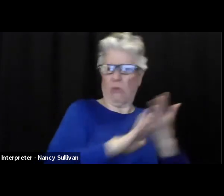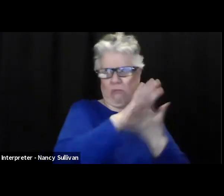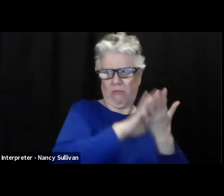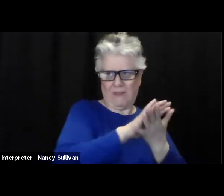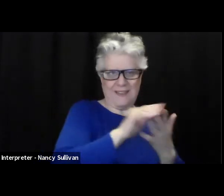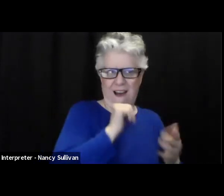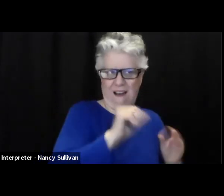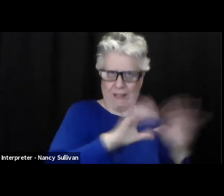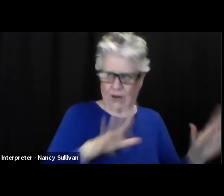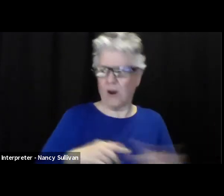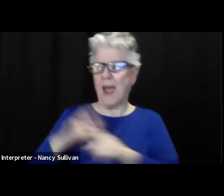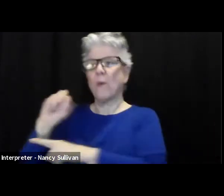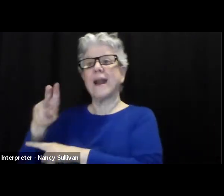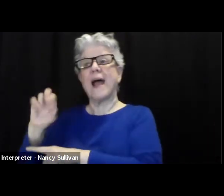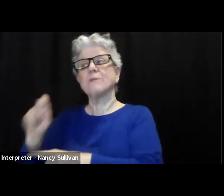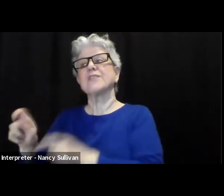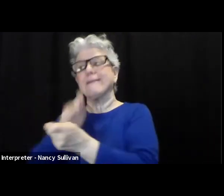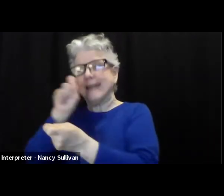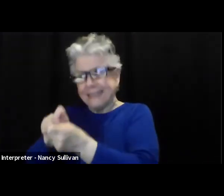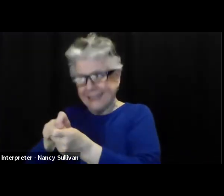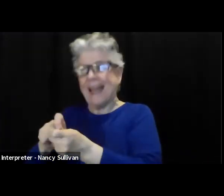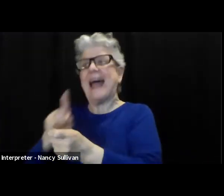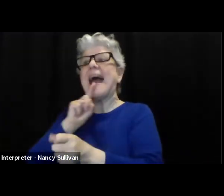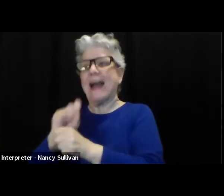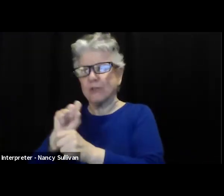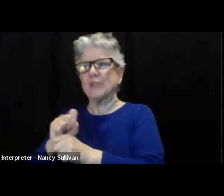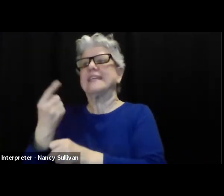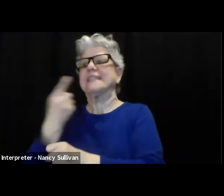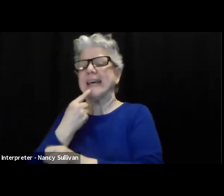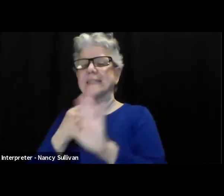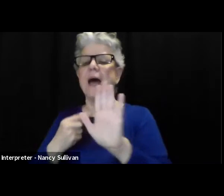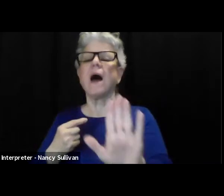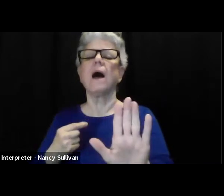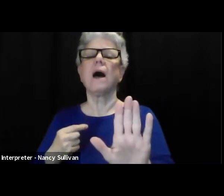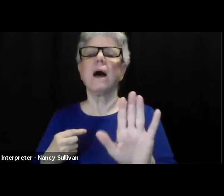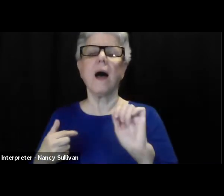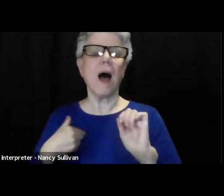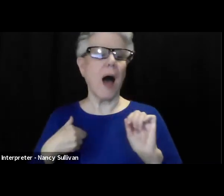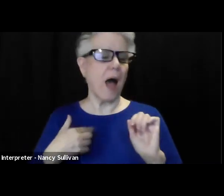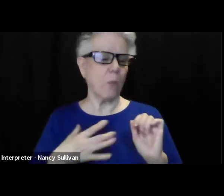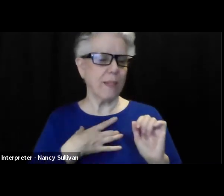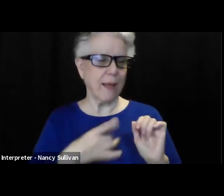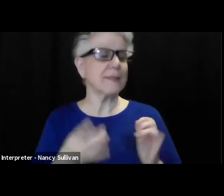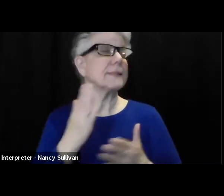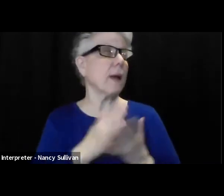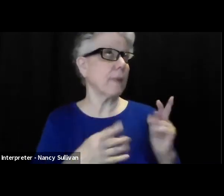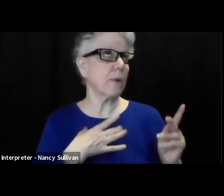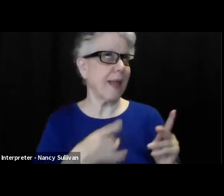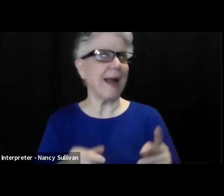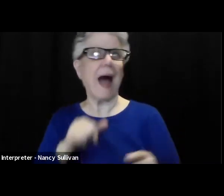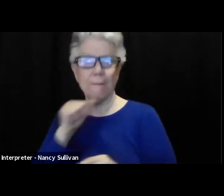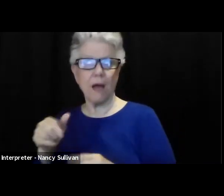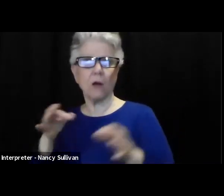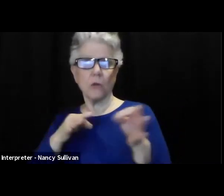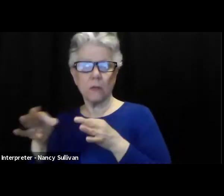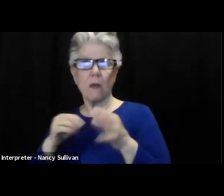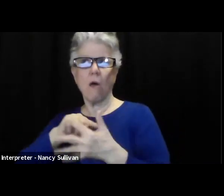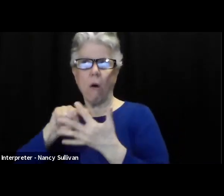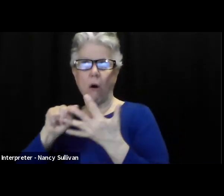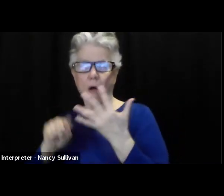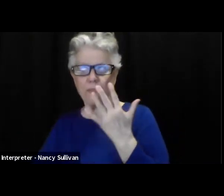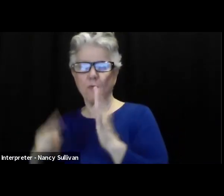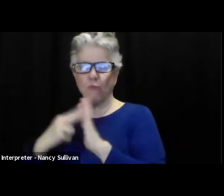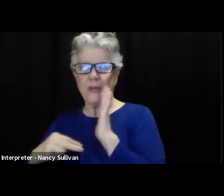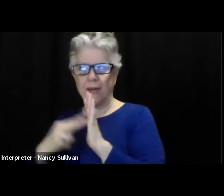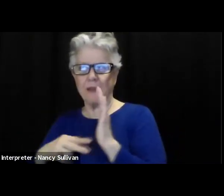says. However, I'm not going to do that. I would enjoy, I'm sure some folks would enjoy it. I'm not going to walk us through a close reading of the